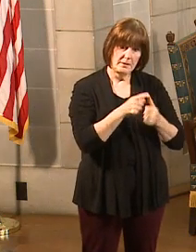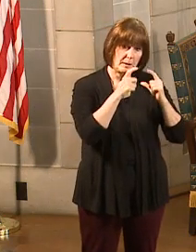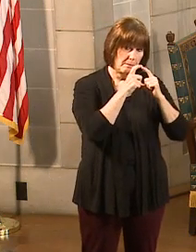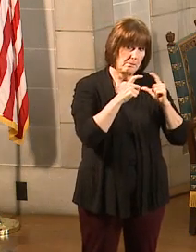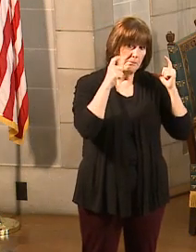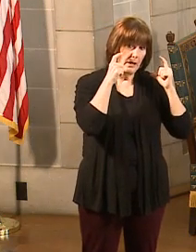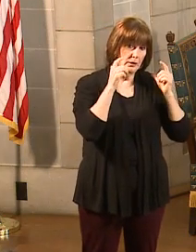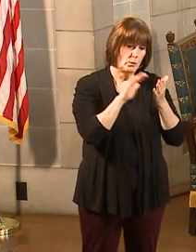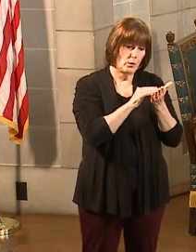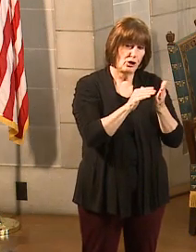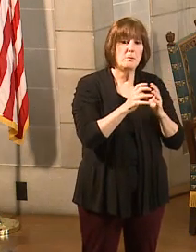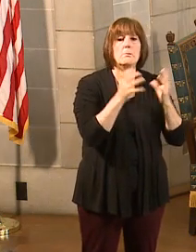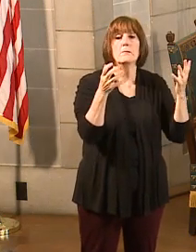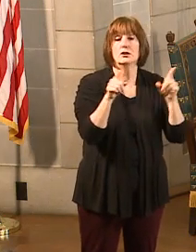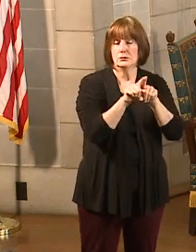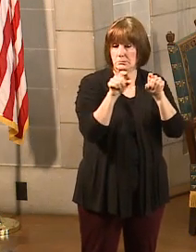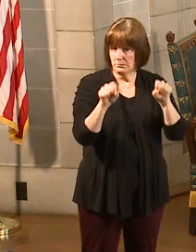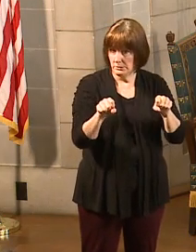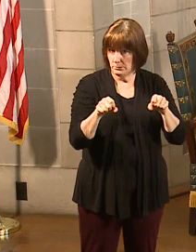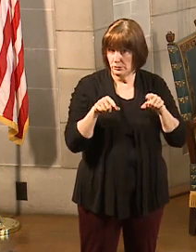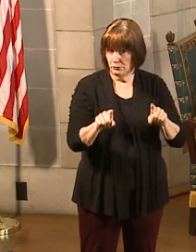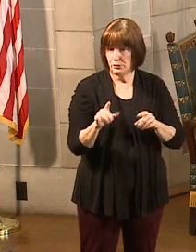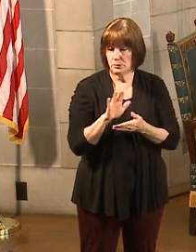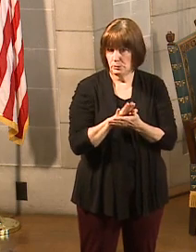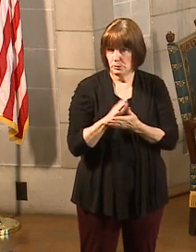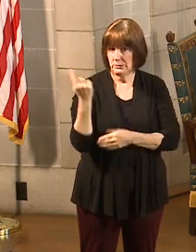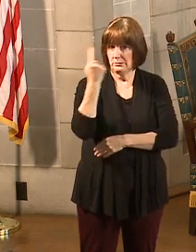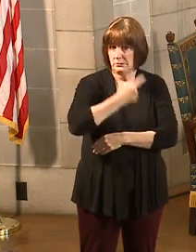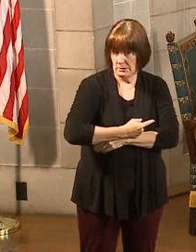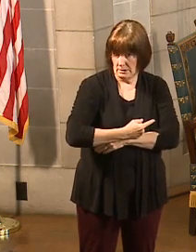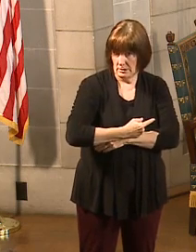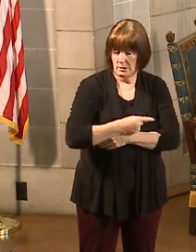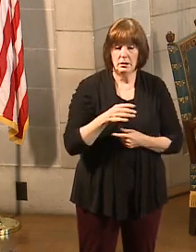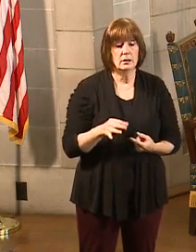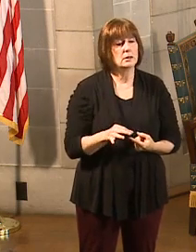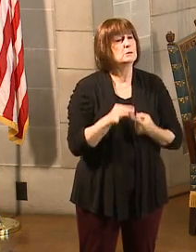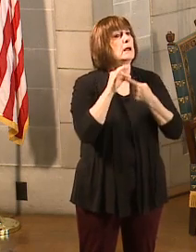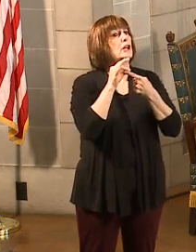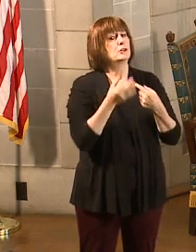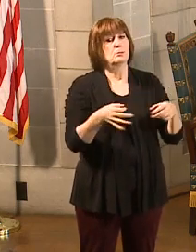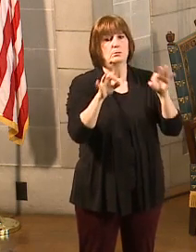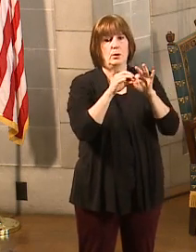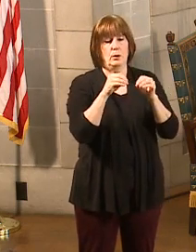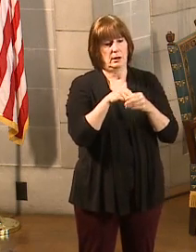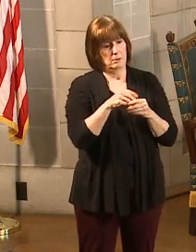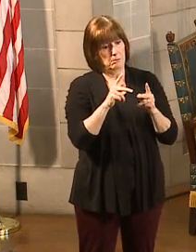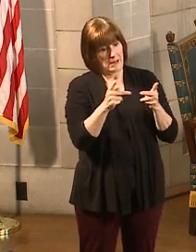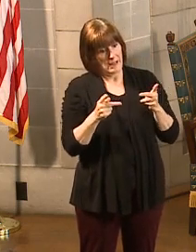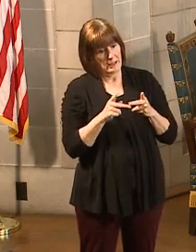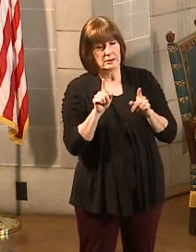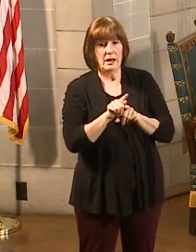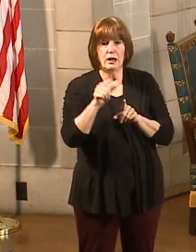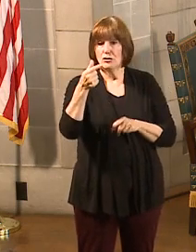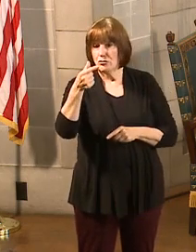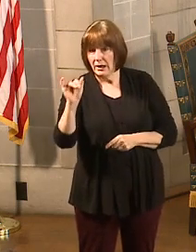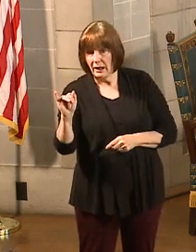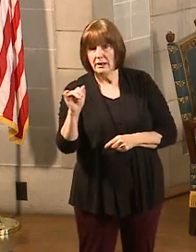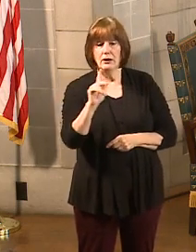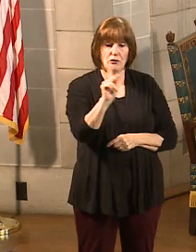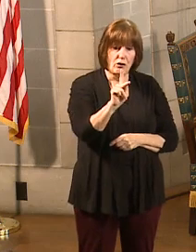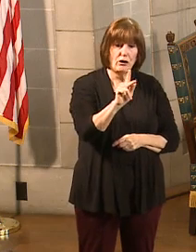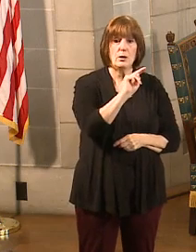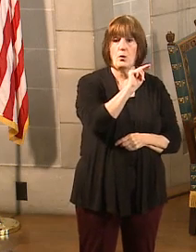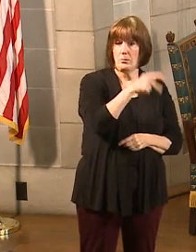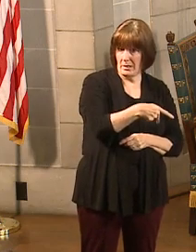masks as much as possible during the school day. This is especially important in communities such as Grand Island, Kearney, and North